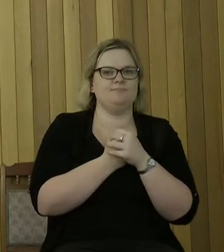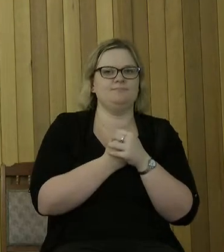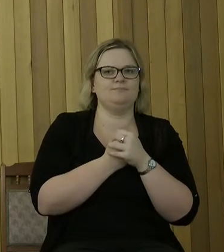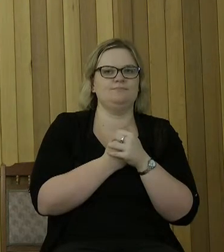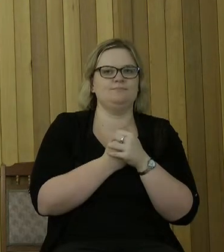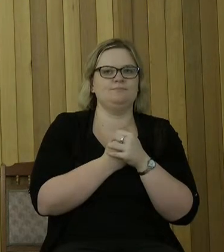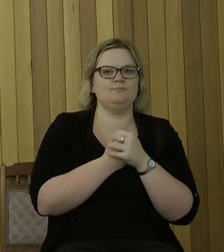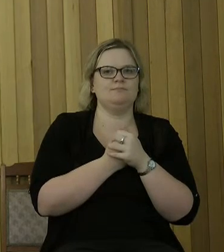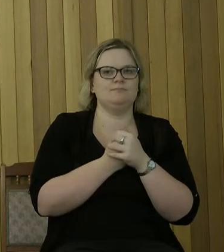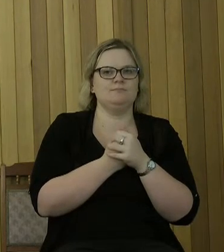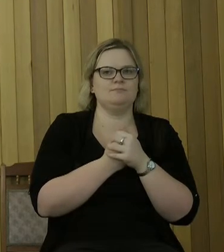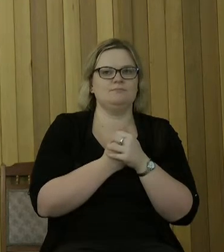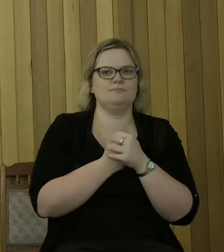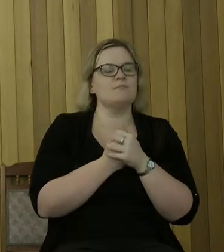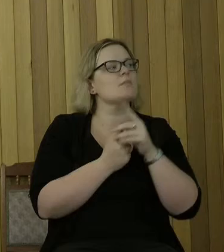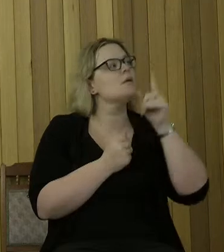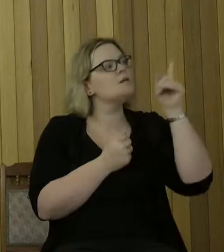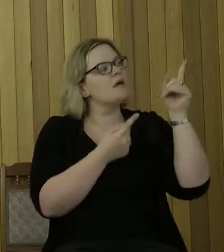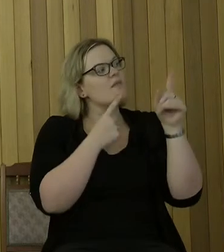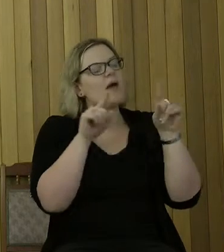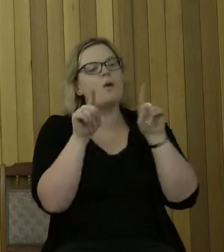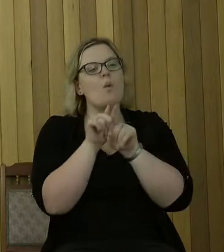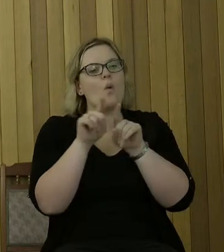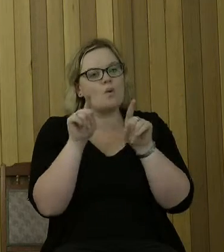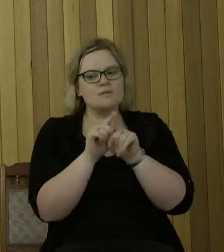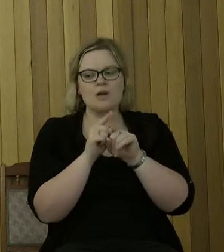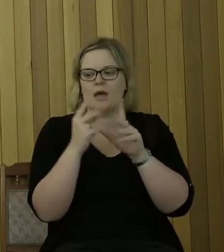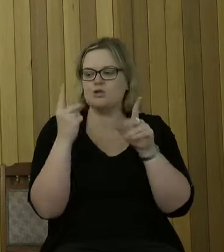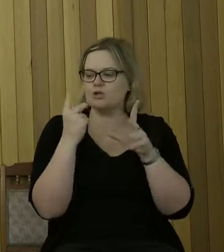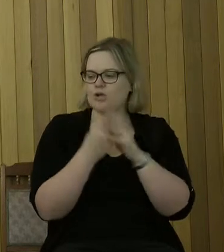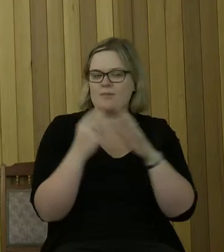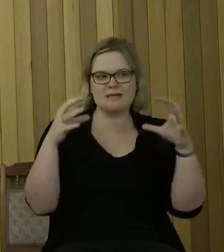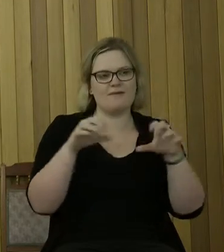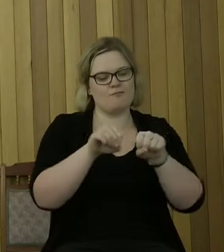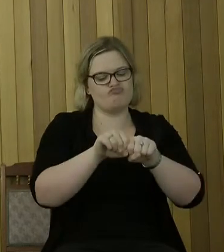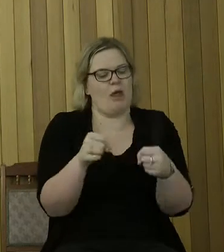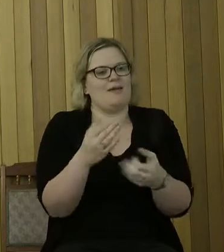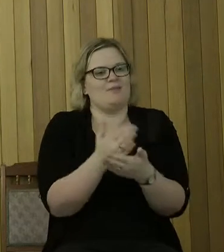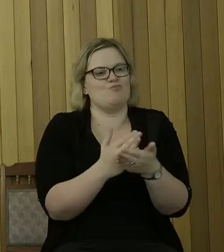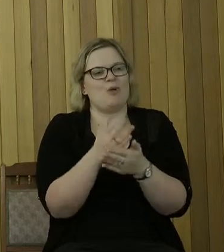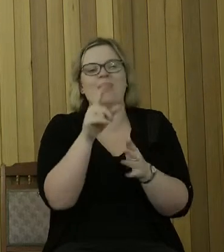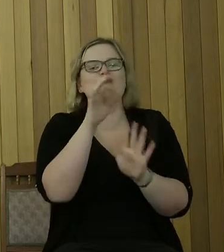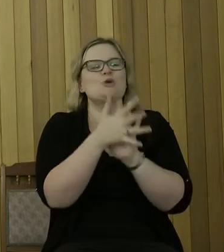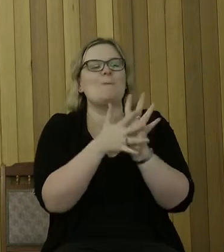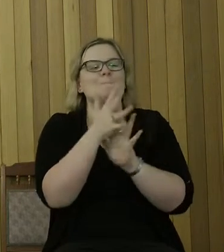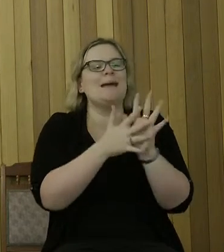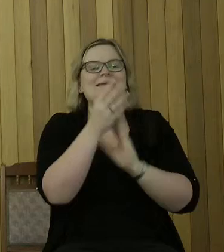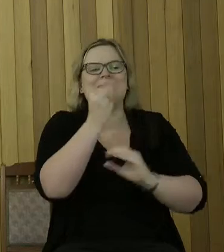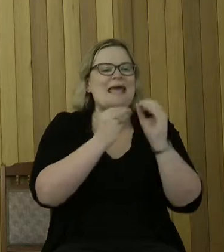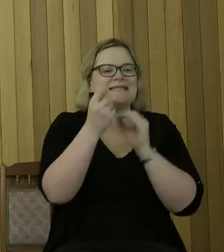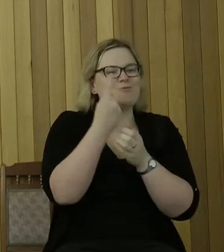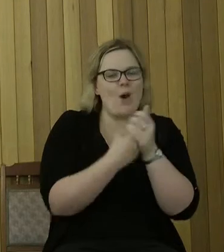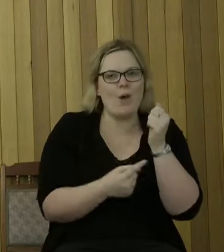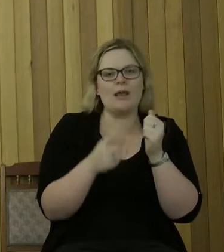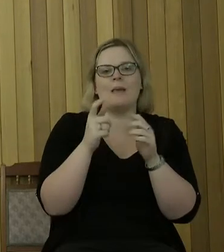They also spend time in breaking of bread. That's not just eating, but it's also